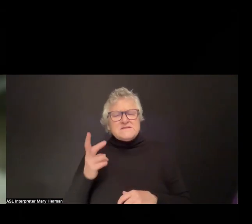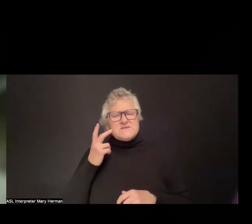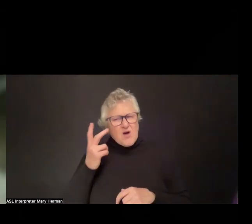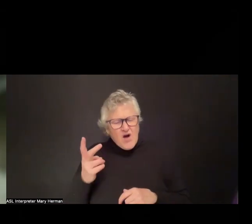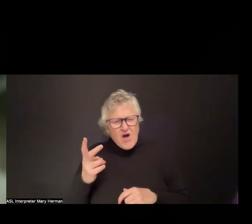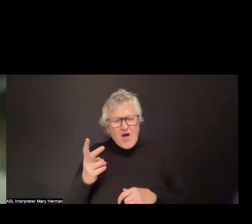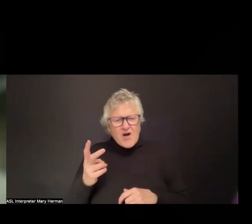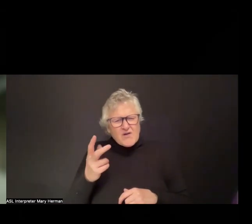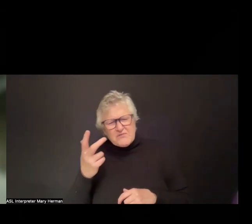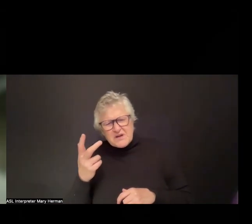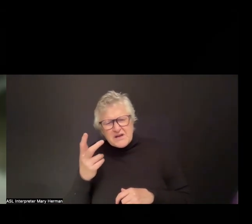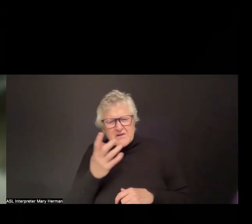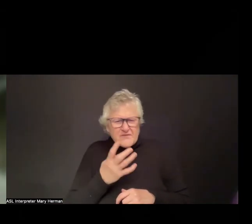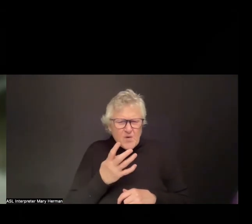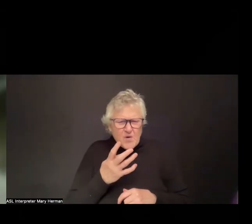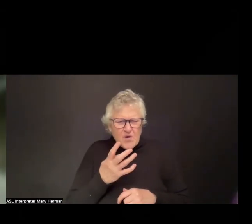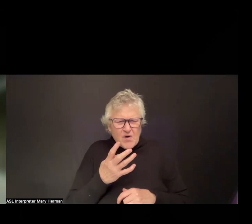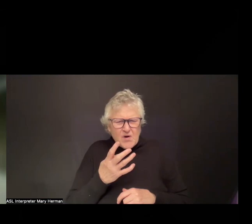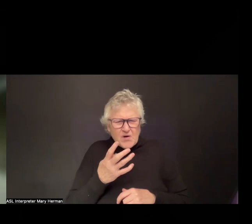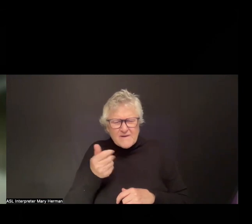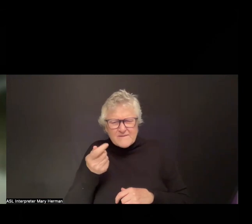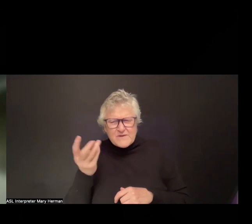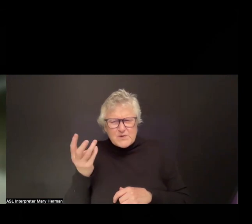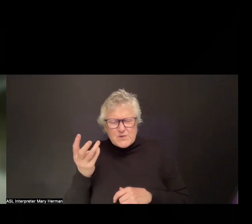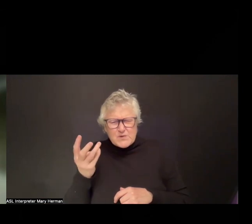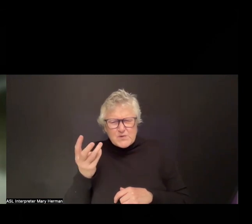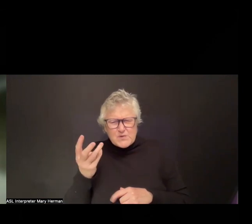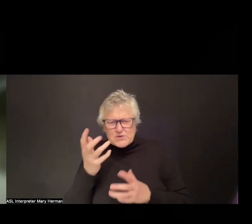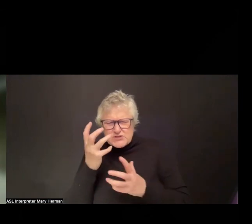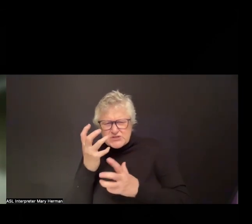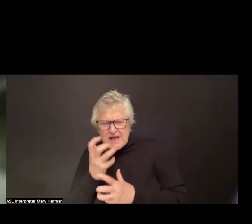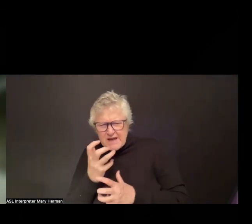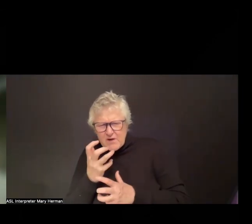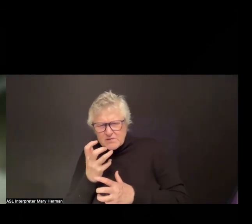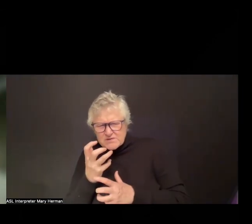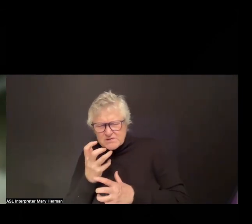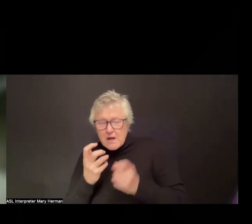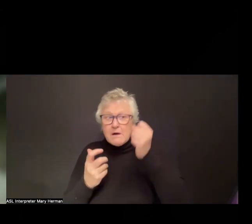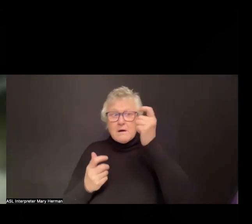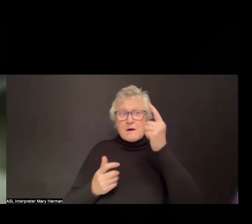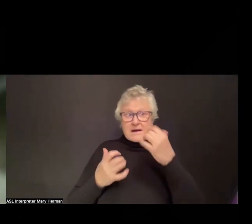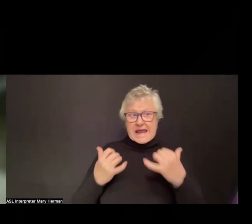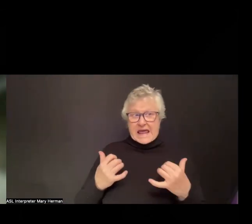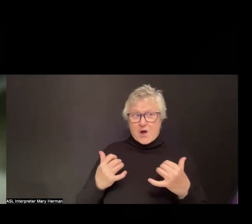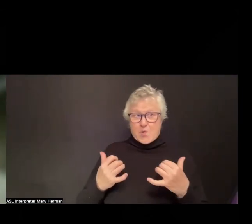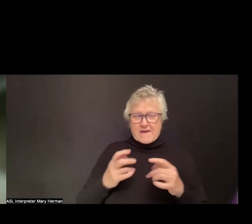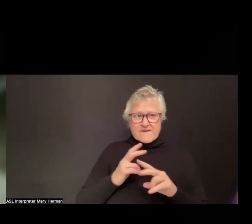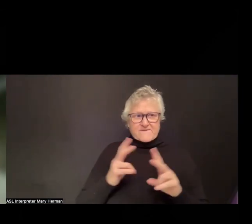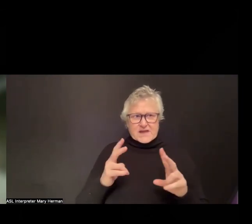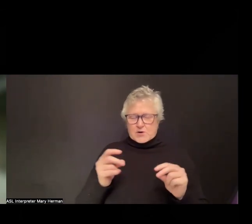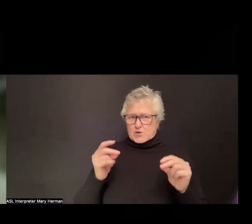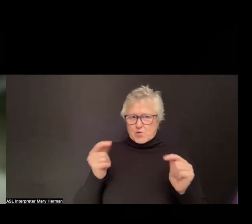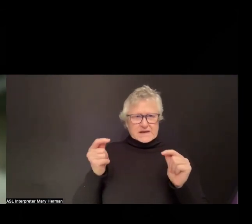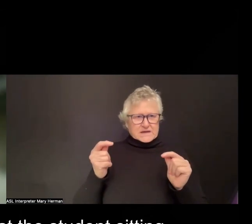stern. But then we have a very abrupt switch. Cambridge. It just cuts off like